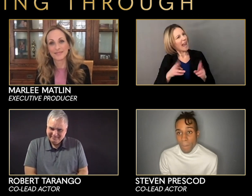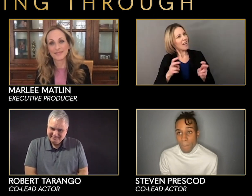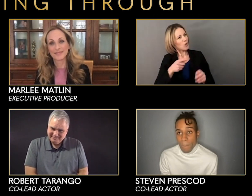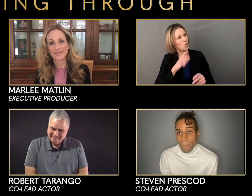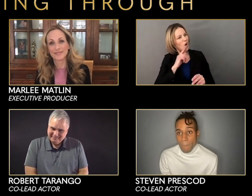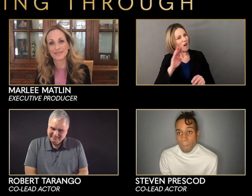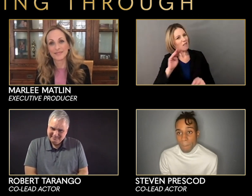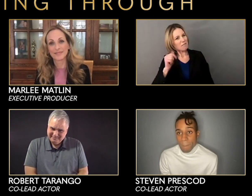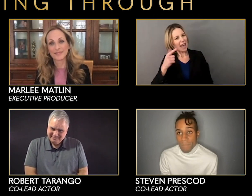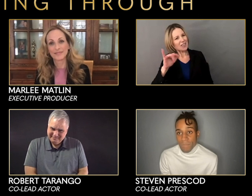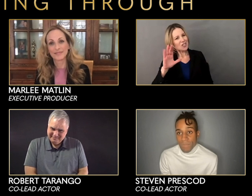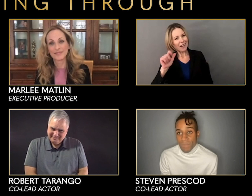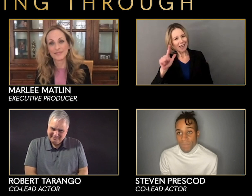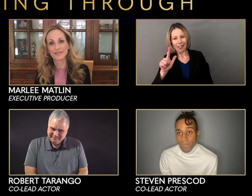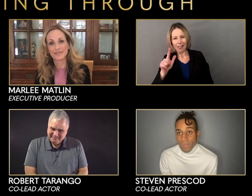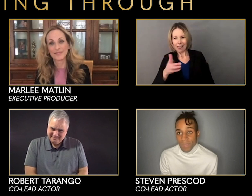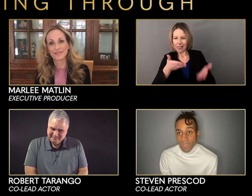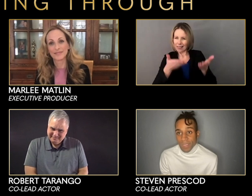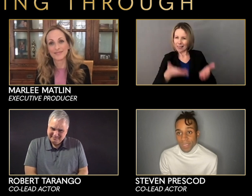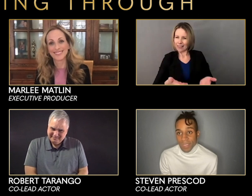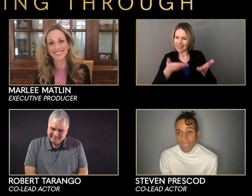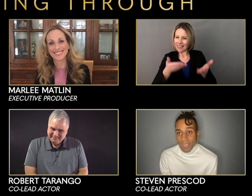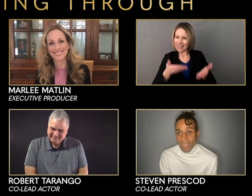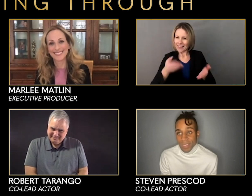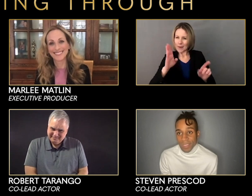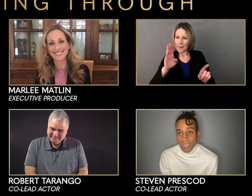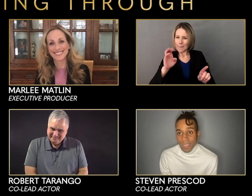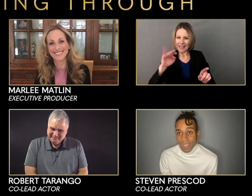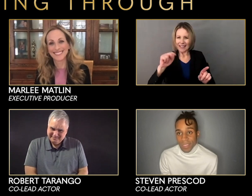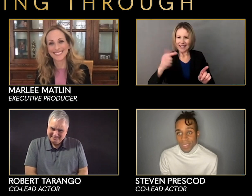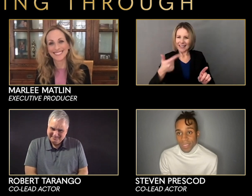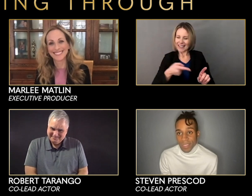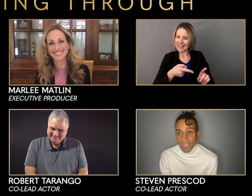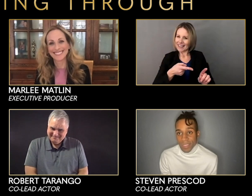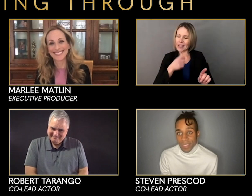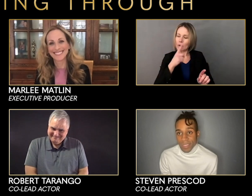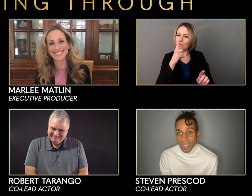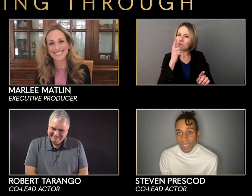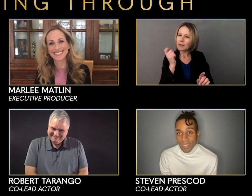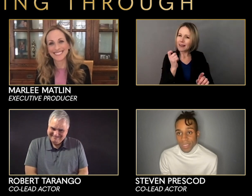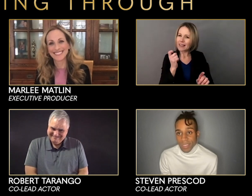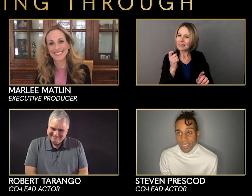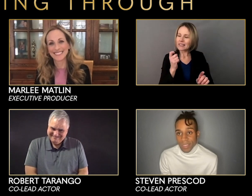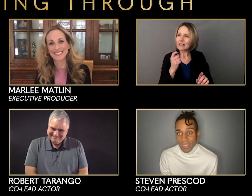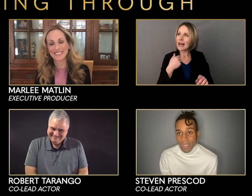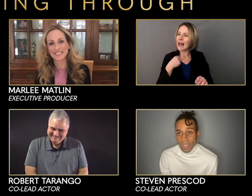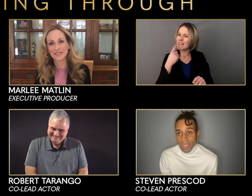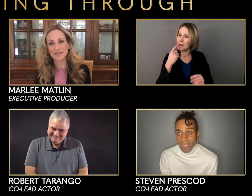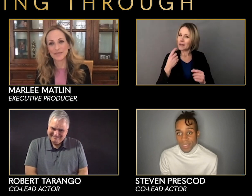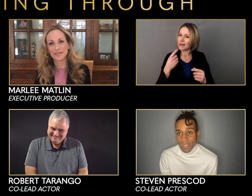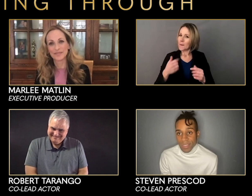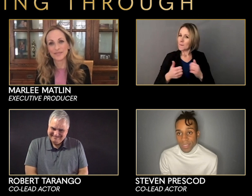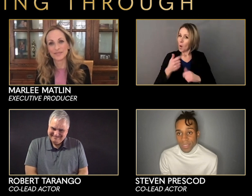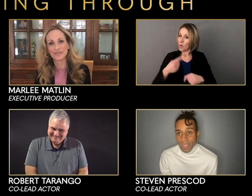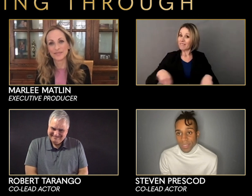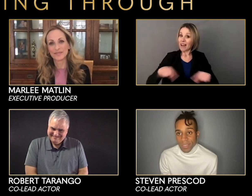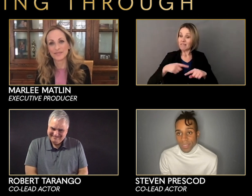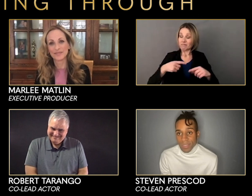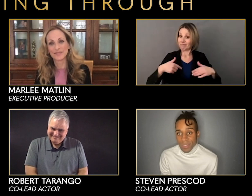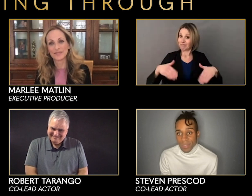being because I don't think many of us have met